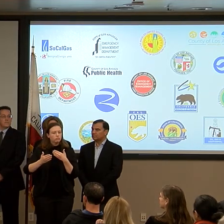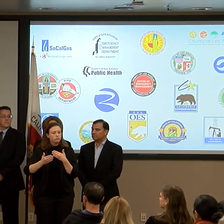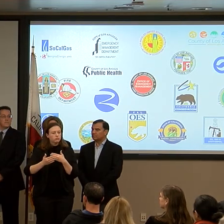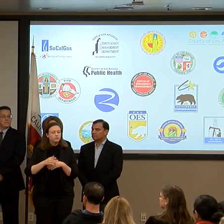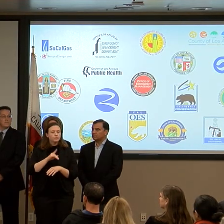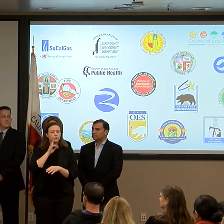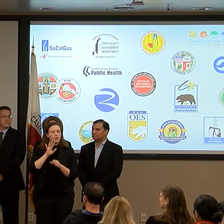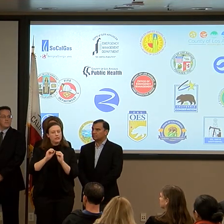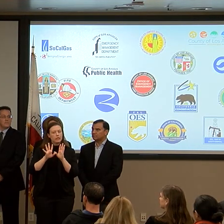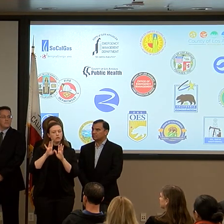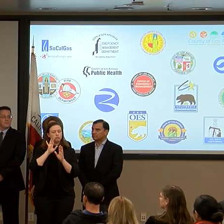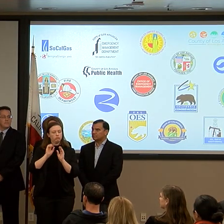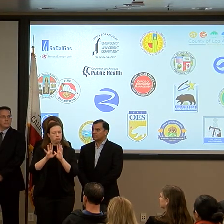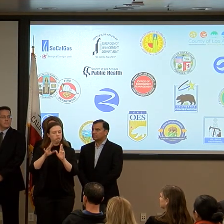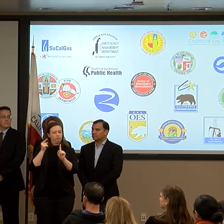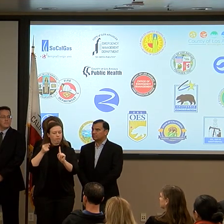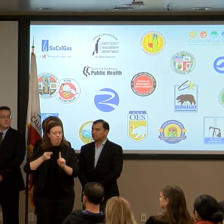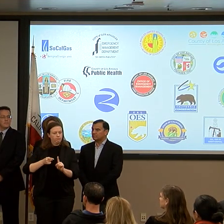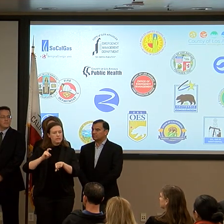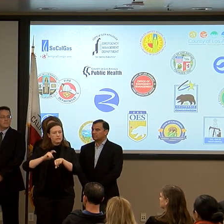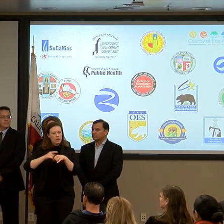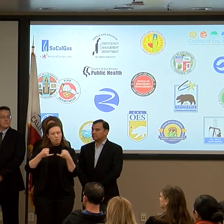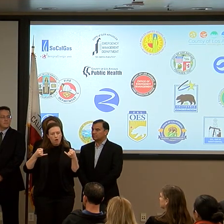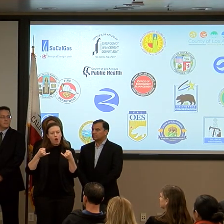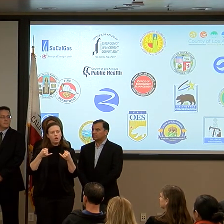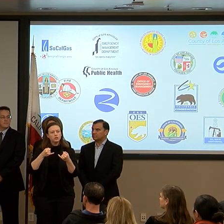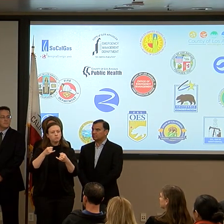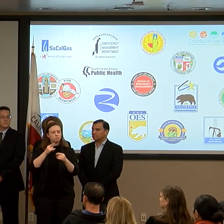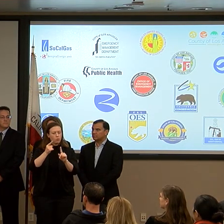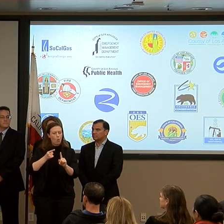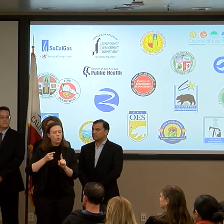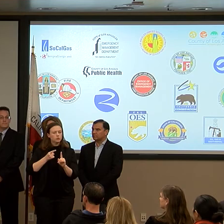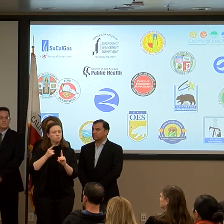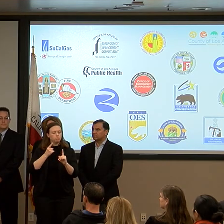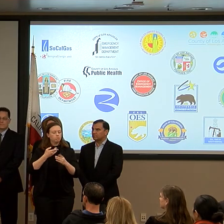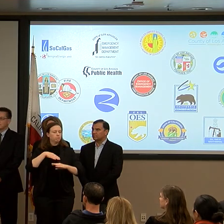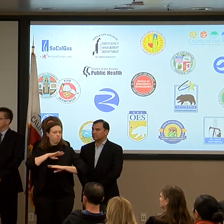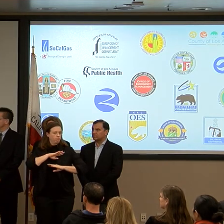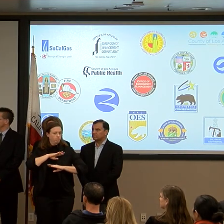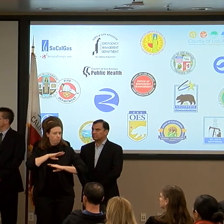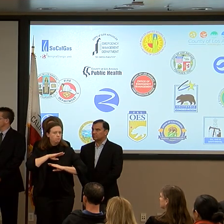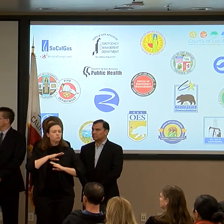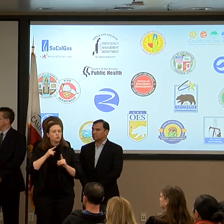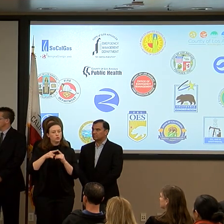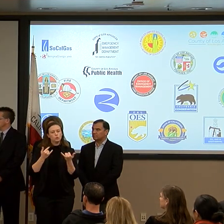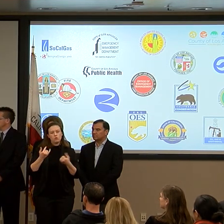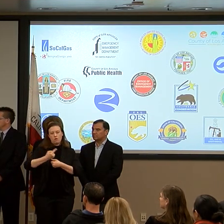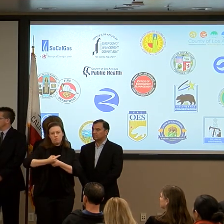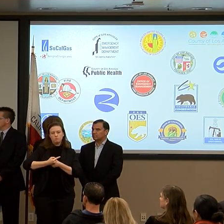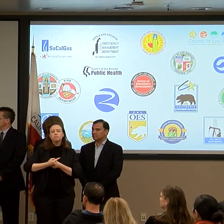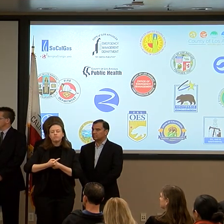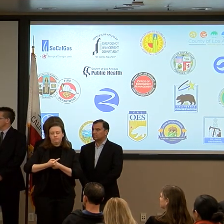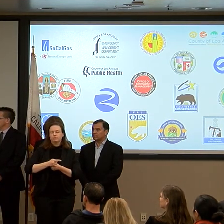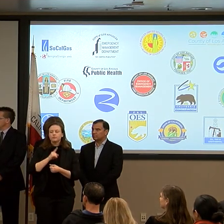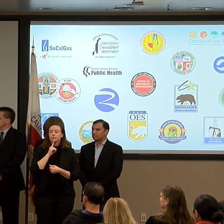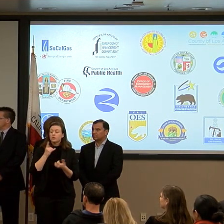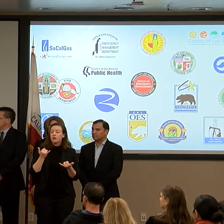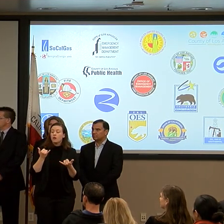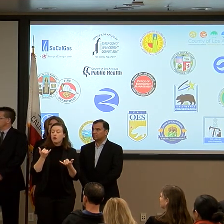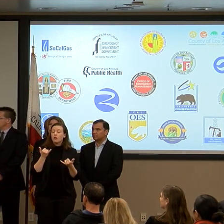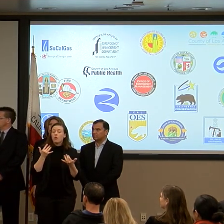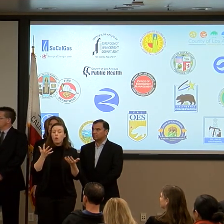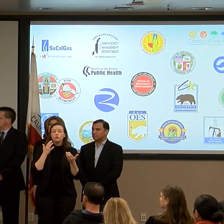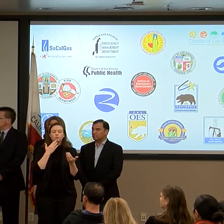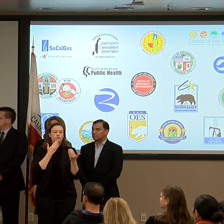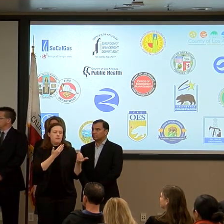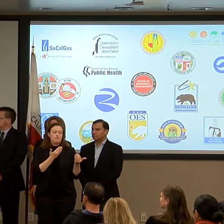clear objectives and timelines put in place to ultimately get to where we're at today. And so I want to thank all of the different